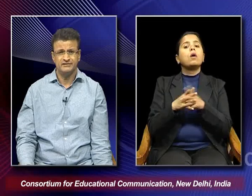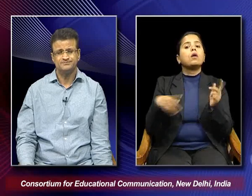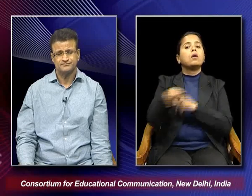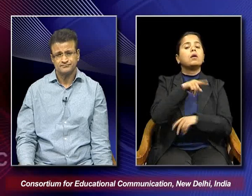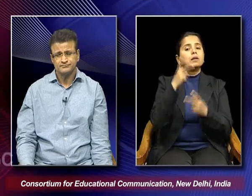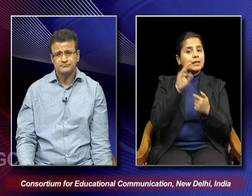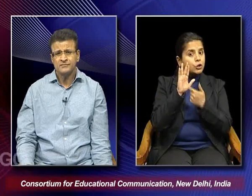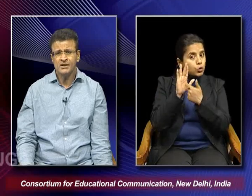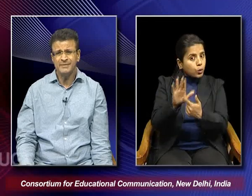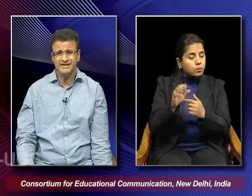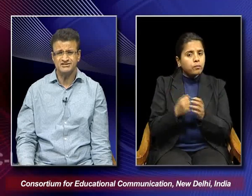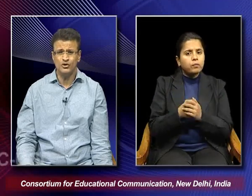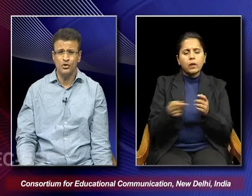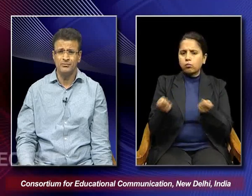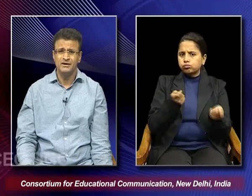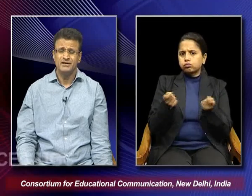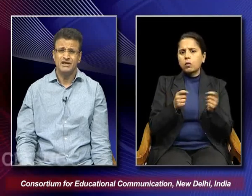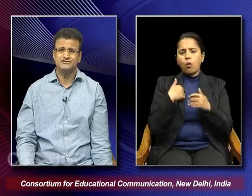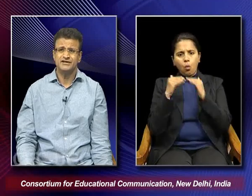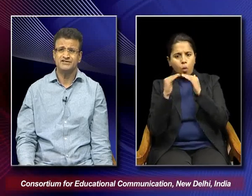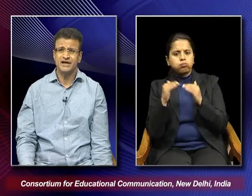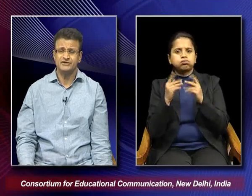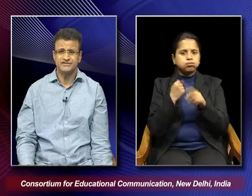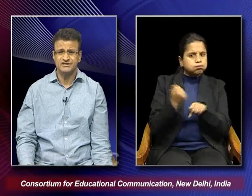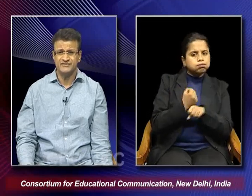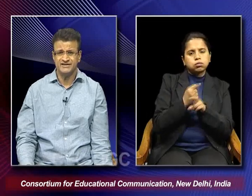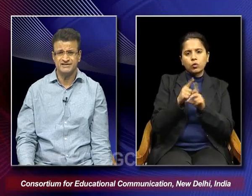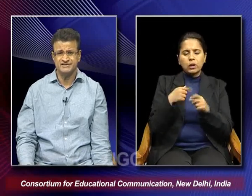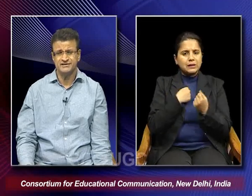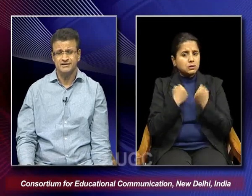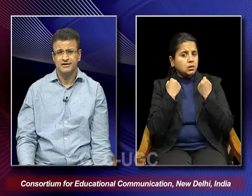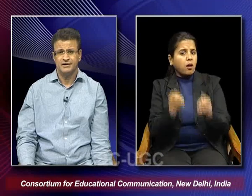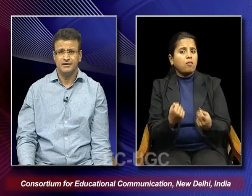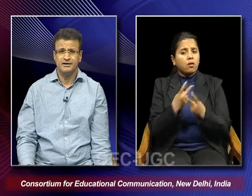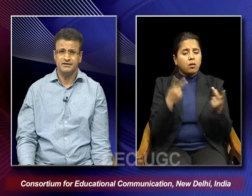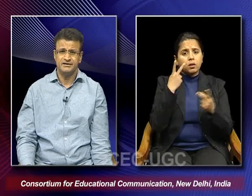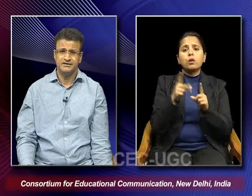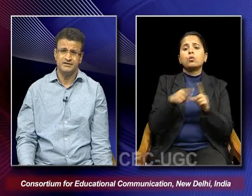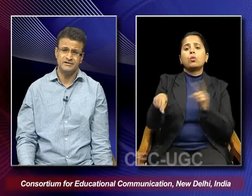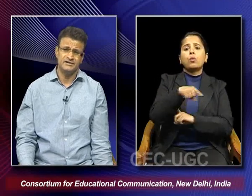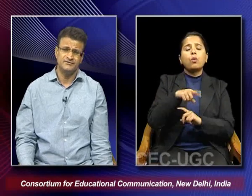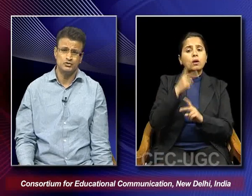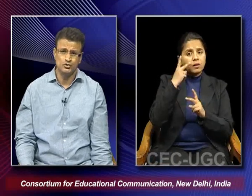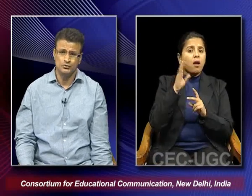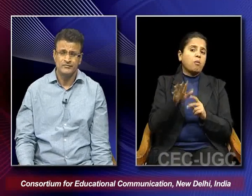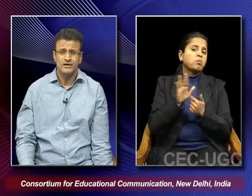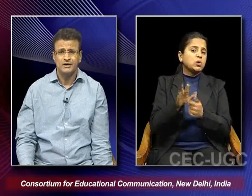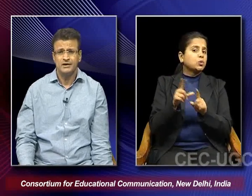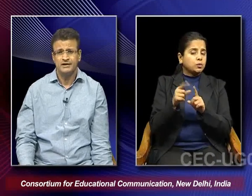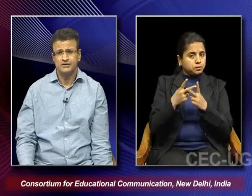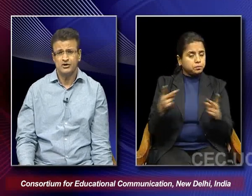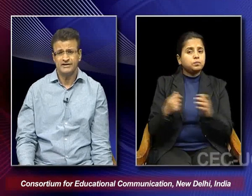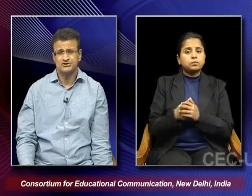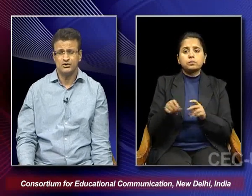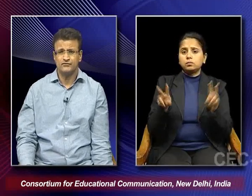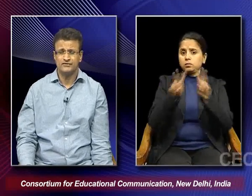way manage the home, as well as the kind of sacrifices they have to do in